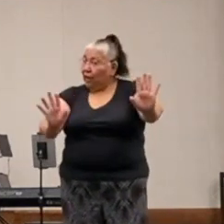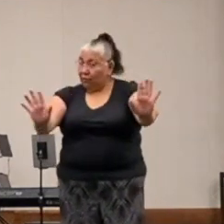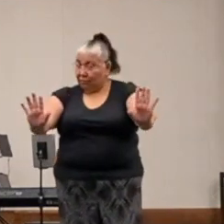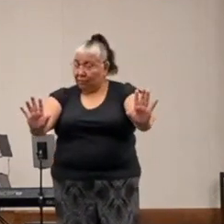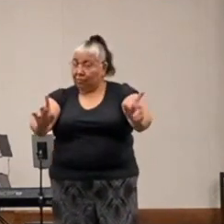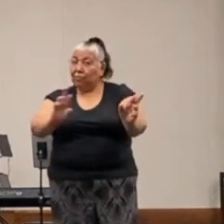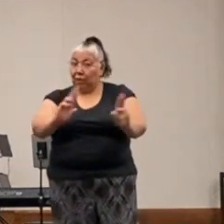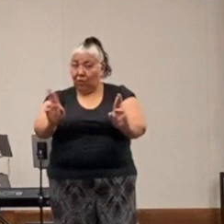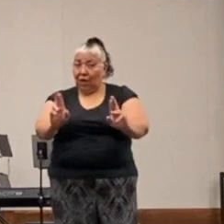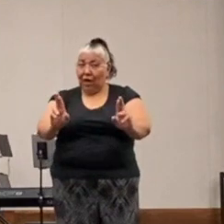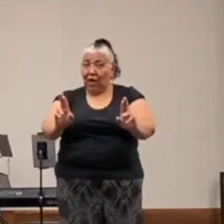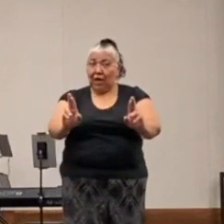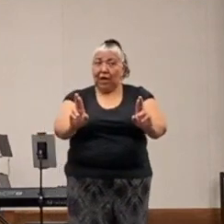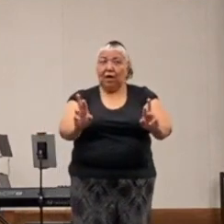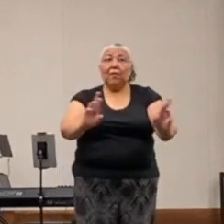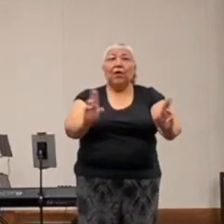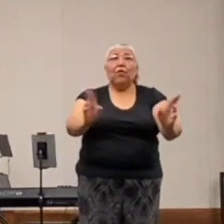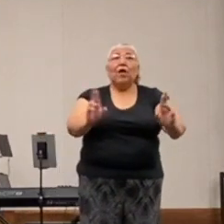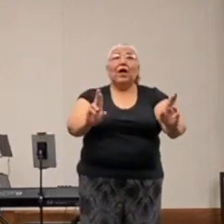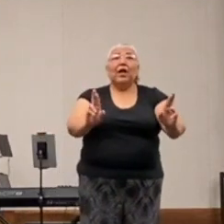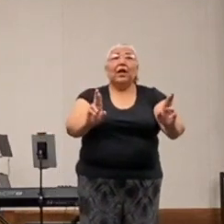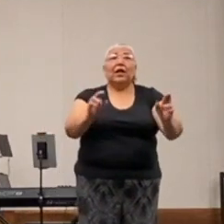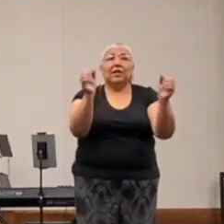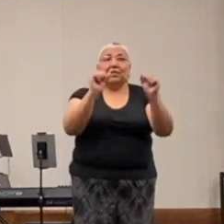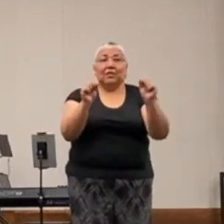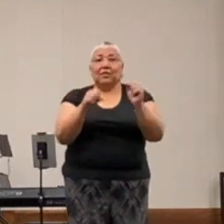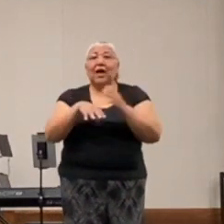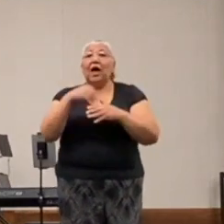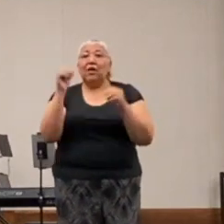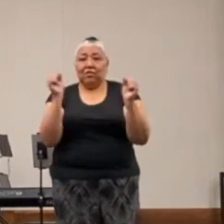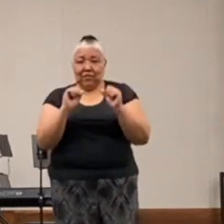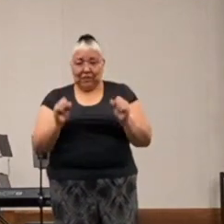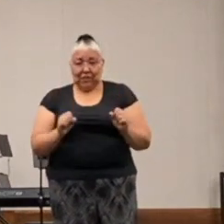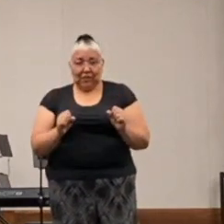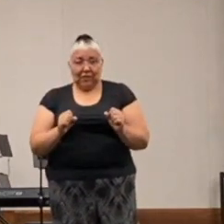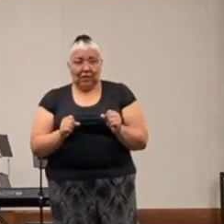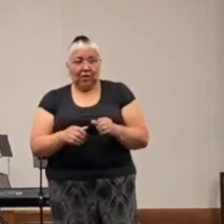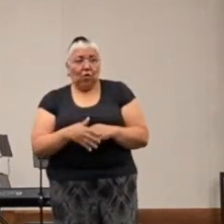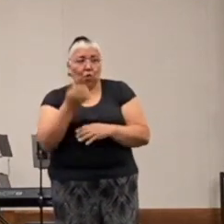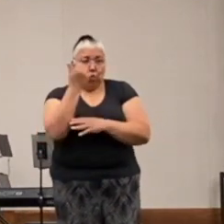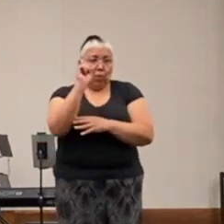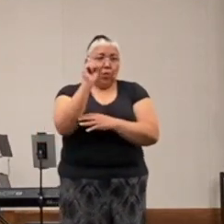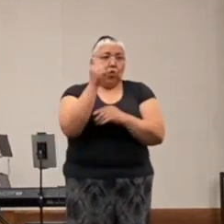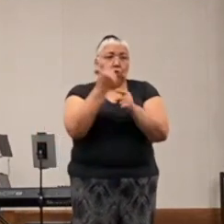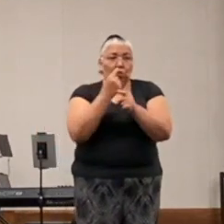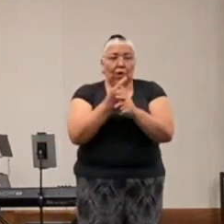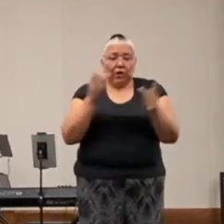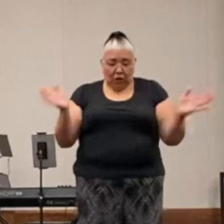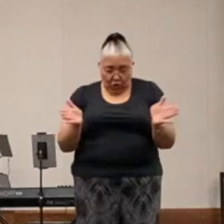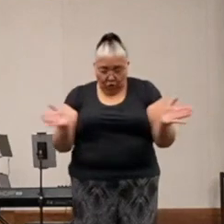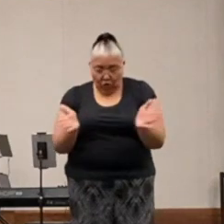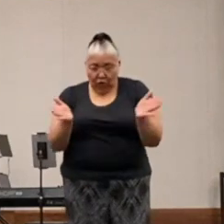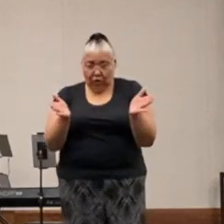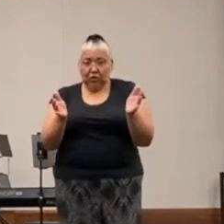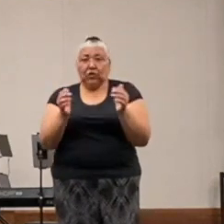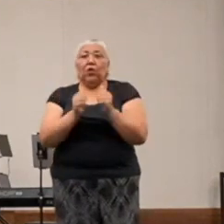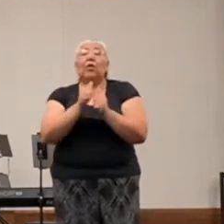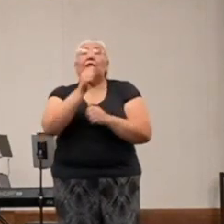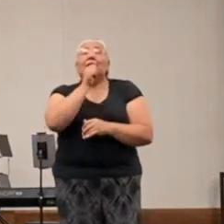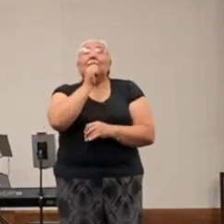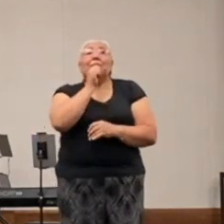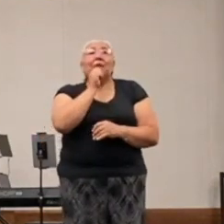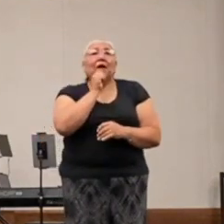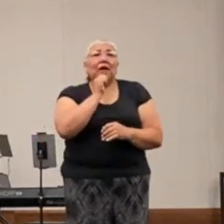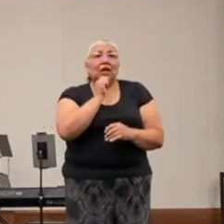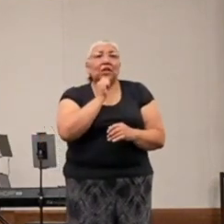ready. Be ready. He says, be ready in season and out of season. Rebuke, correct, and encourage with great patience